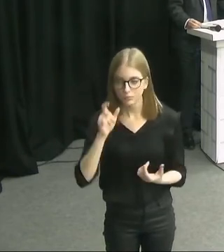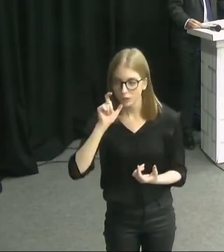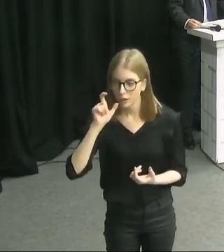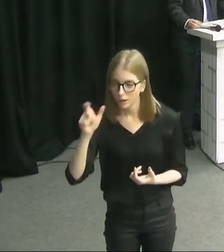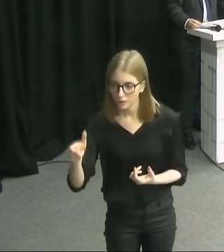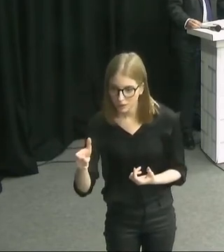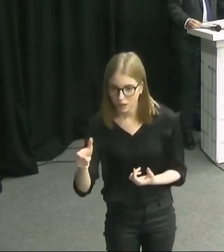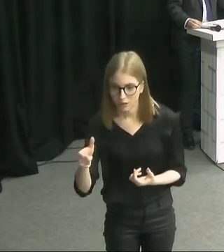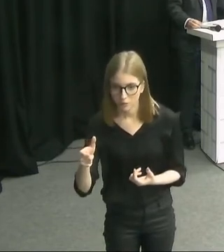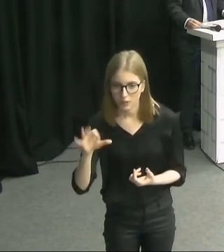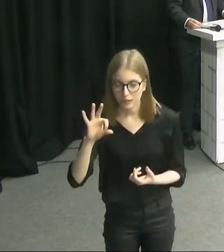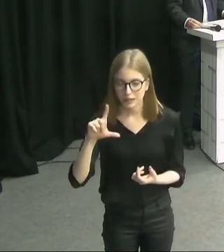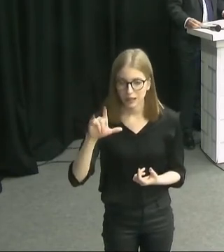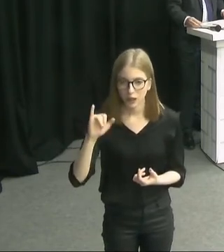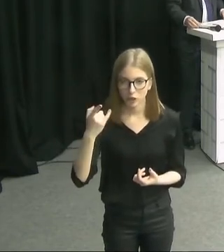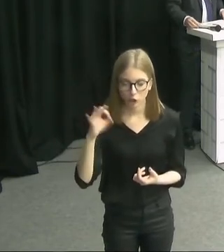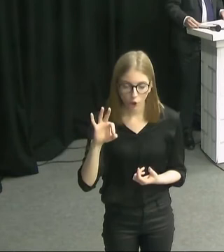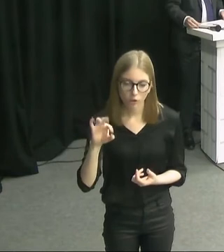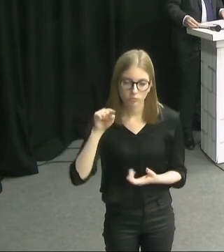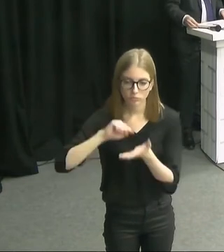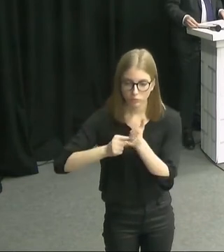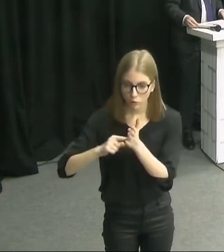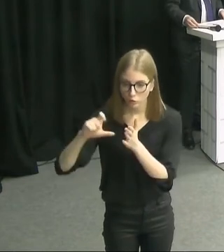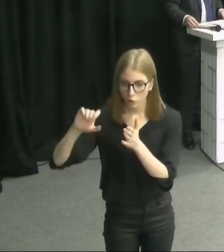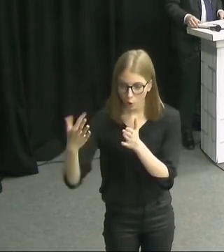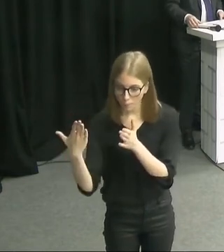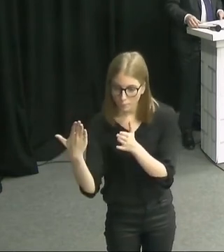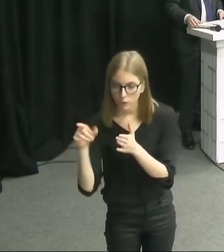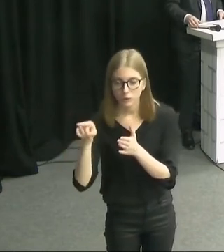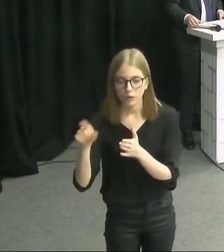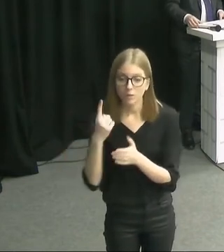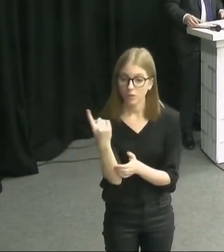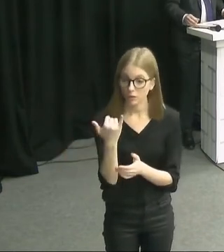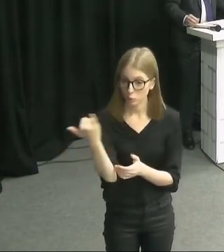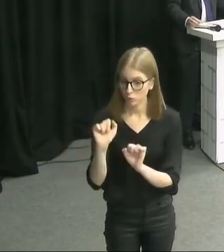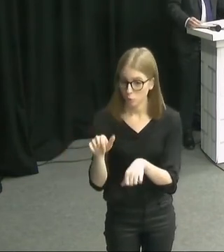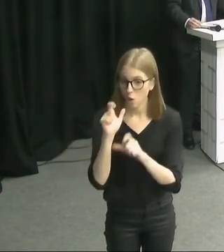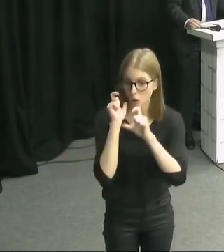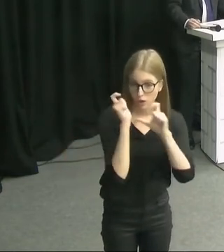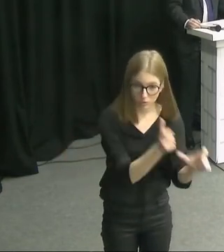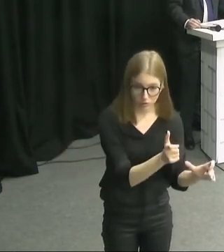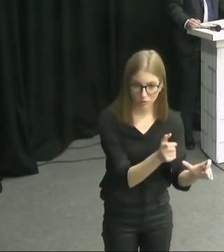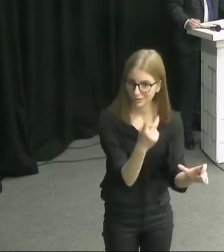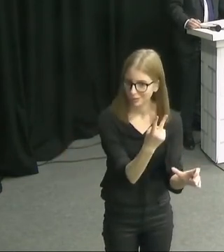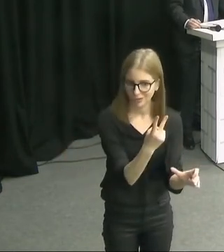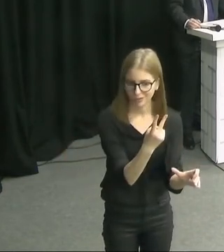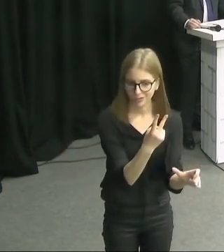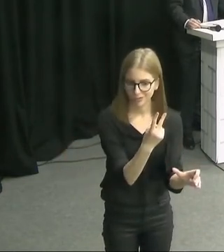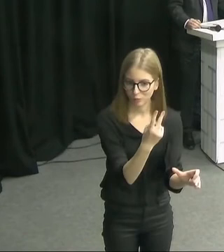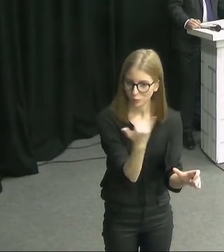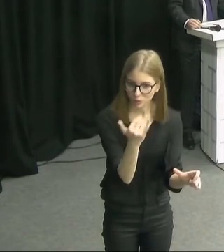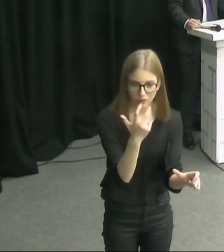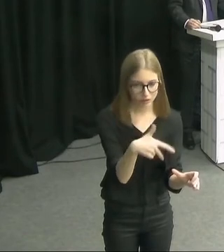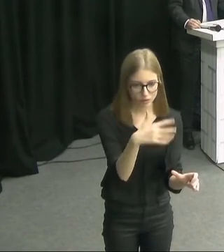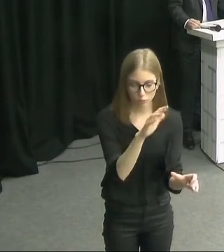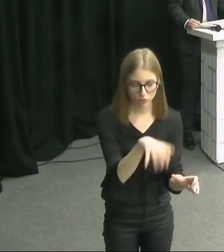the answers. So I will start with the text, with the statements. So the first one,